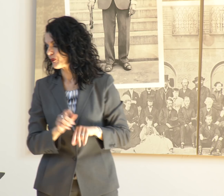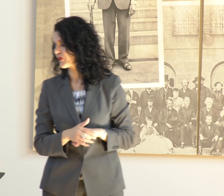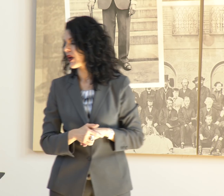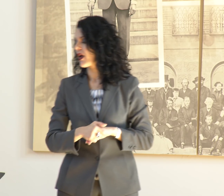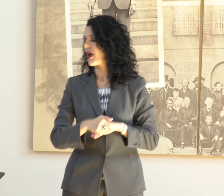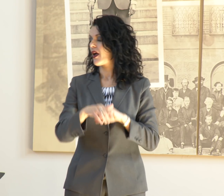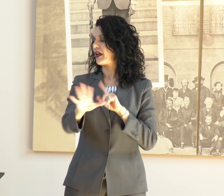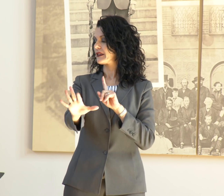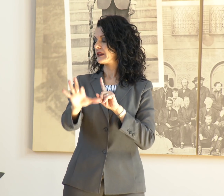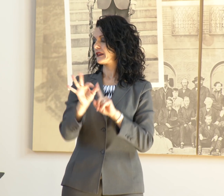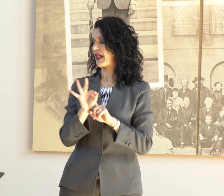reflective of that honor.